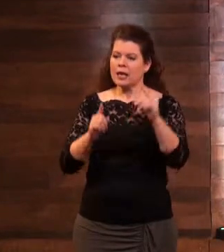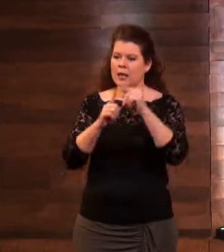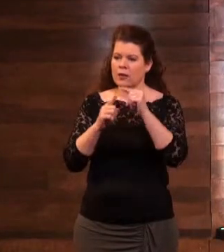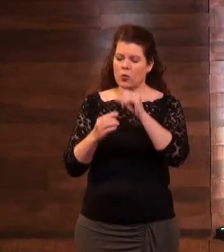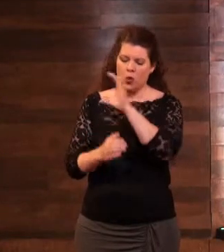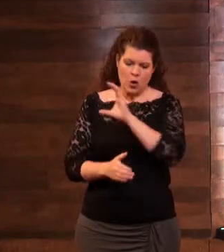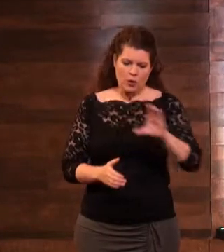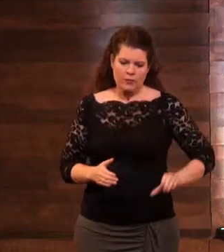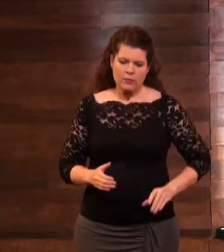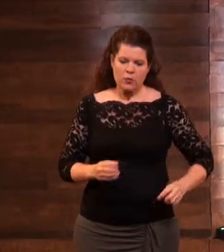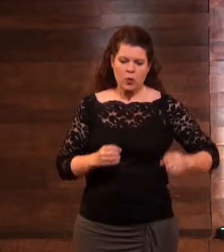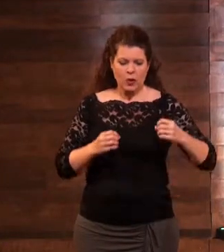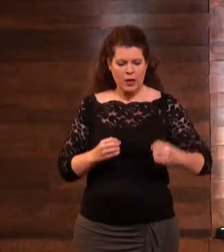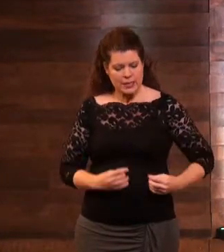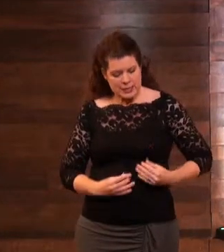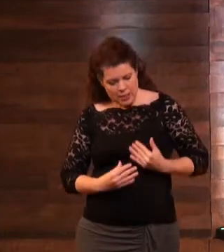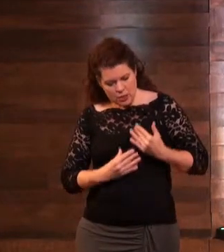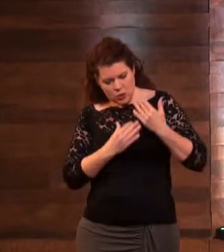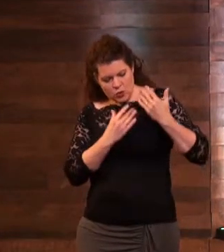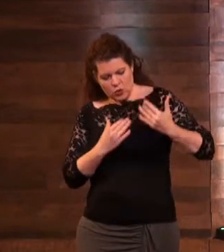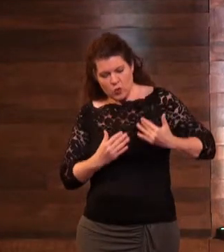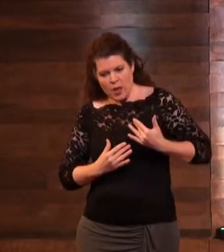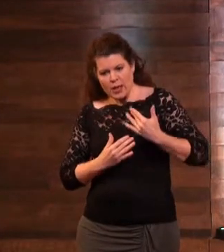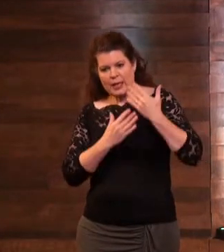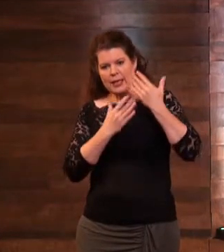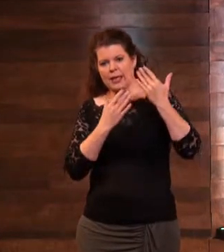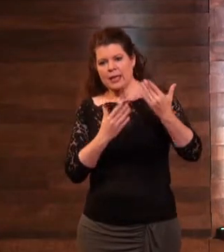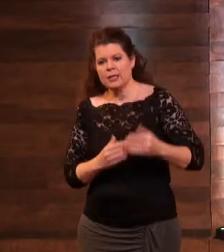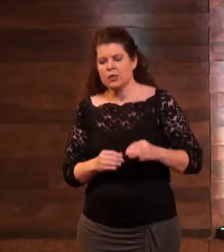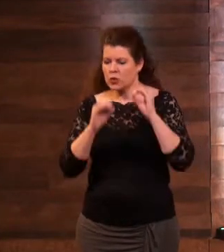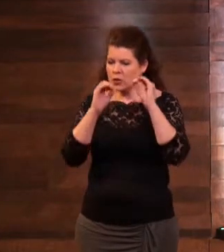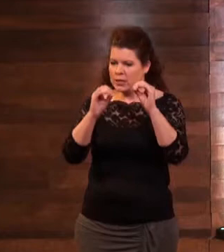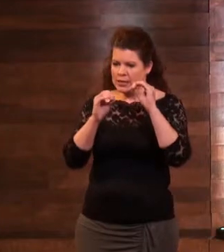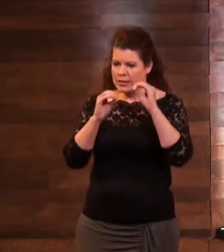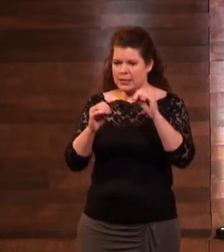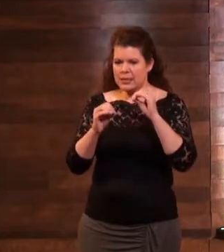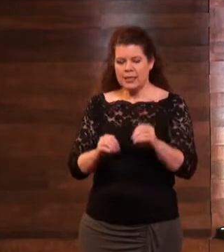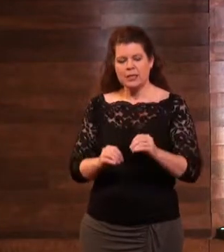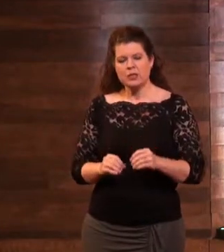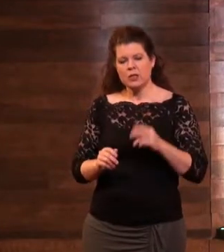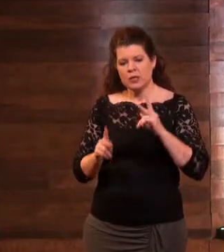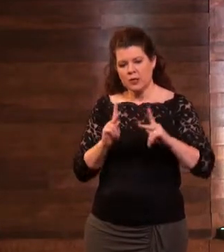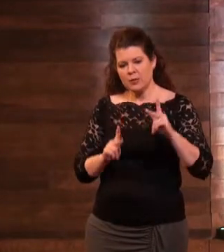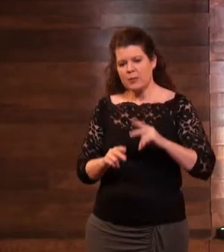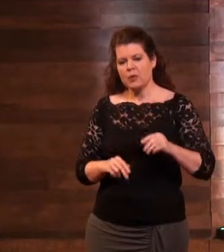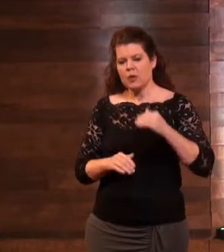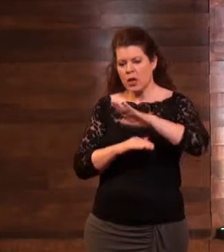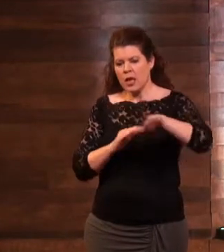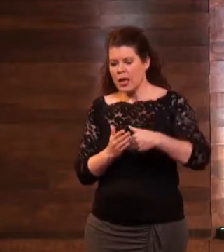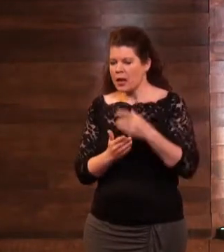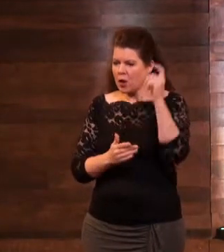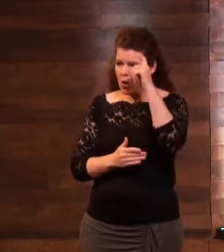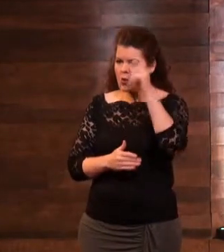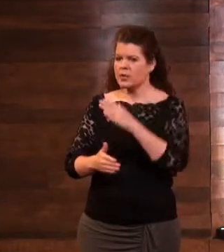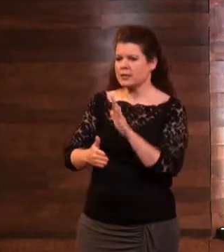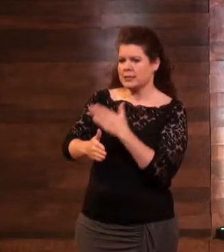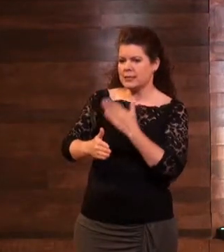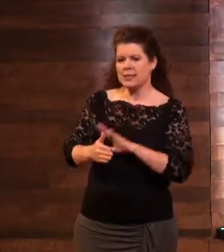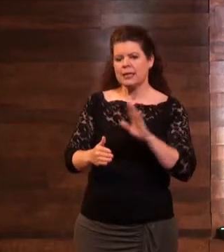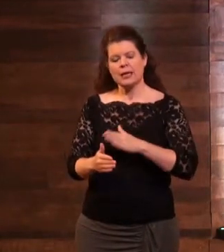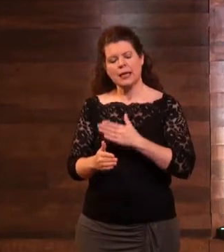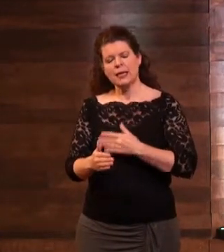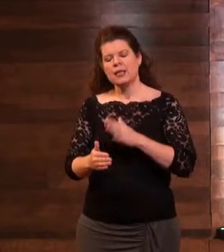richly, teaching and admonishing one another in all wisdom, singing psalms and hymns and spiritual songs with thankfulness in your hearts to